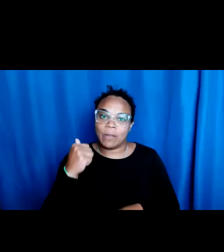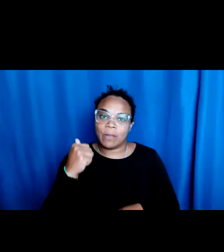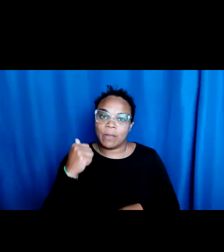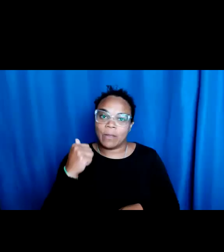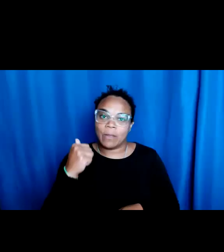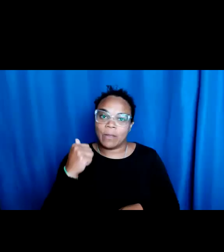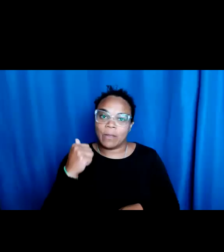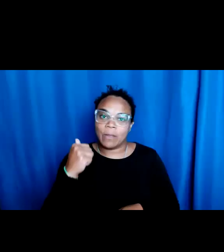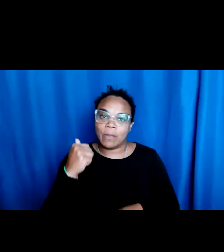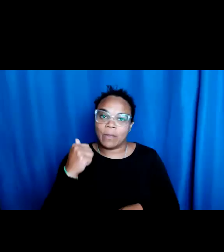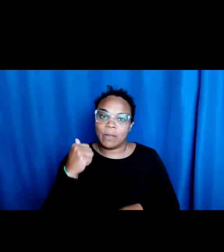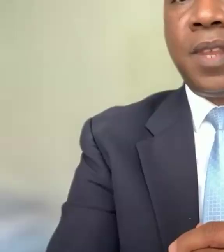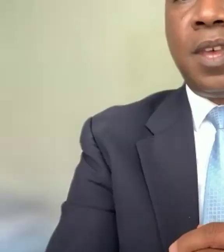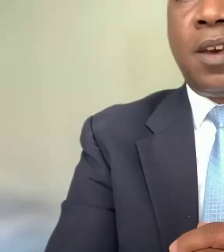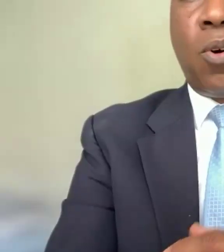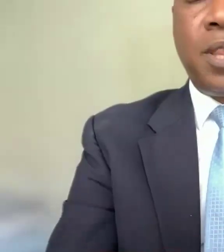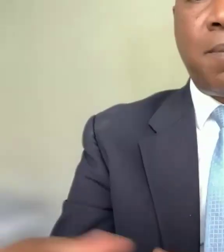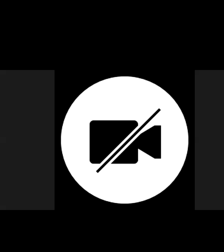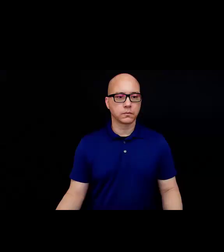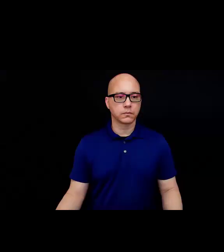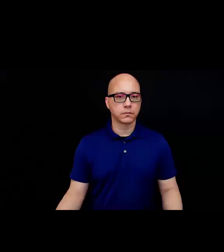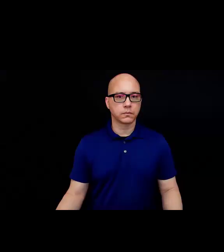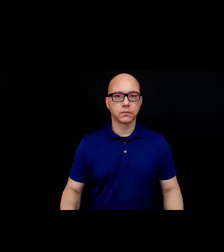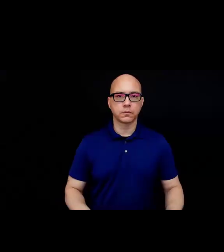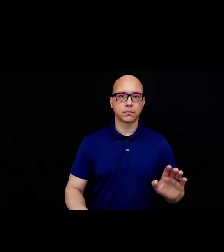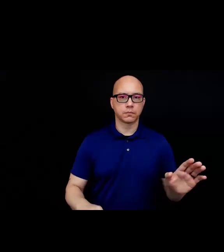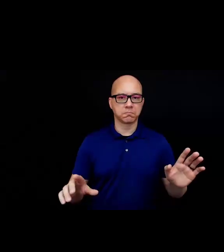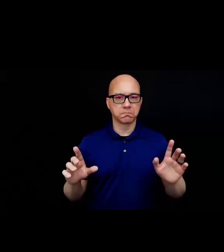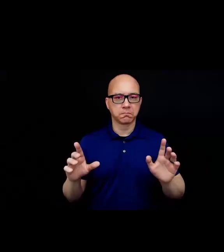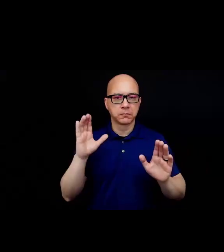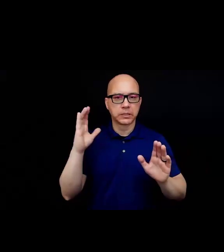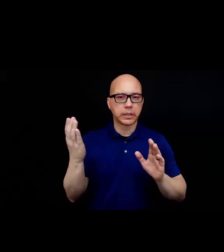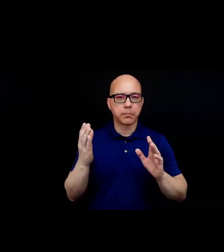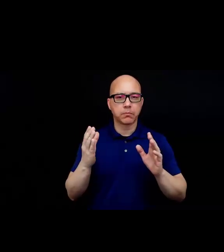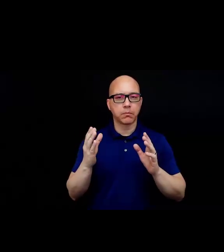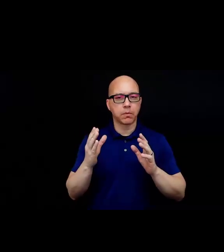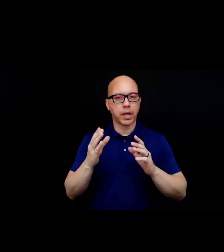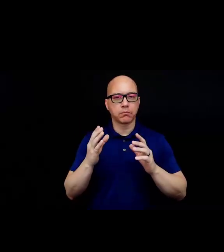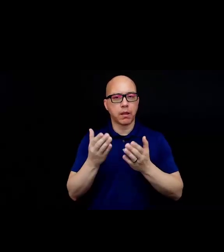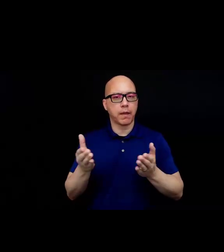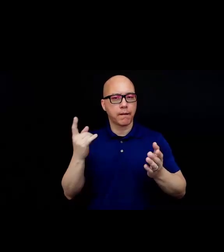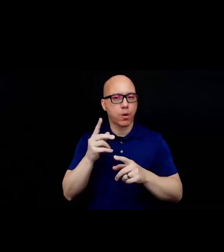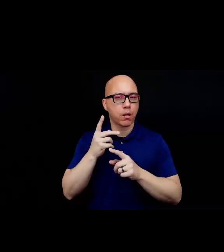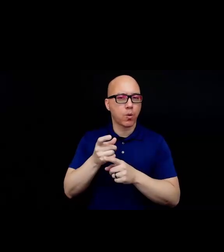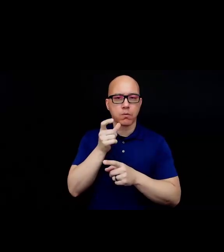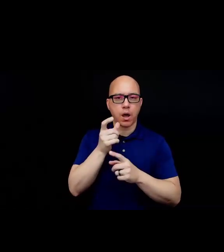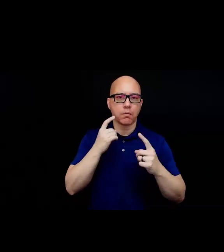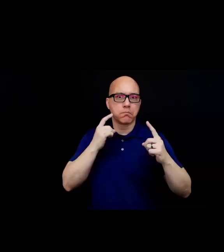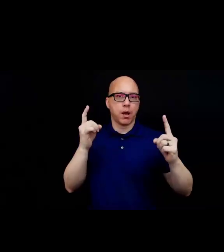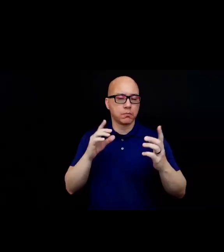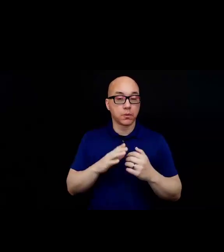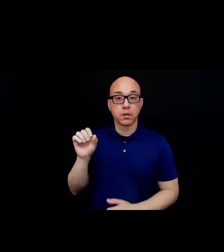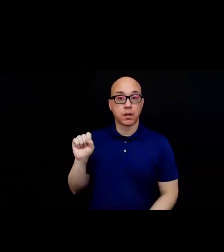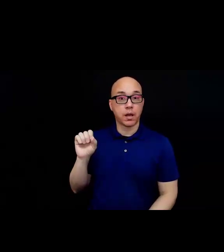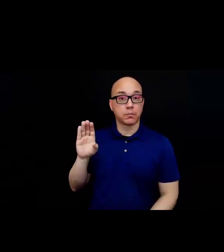but the terms are not achievable, or they may have just, turned you down. So SBA is great.